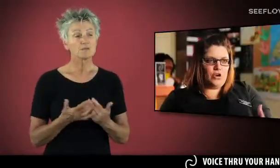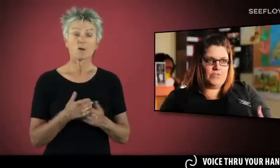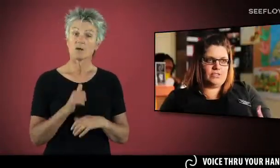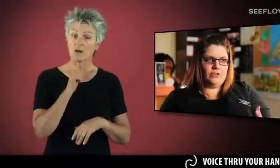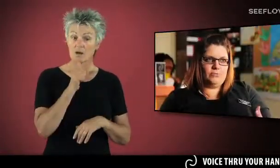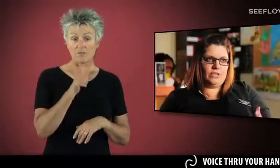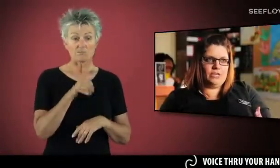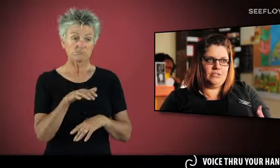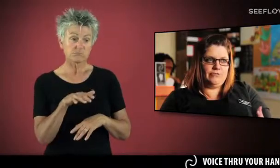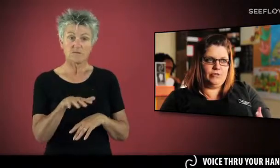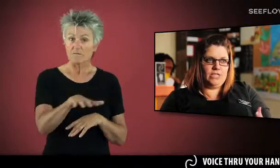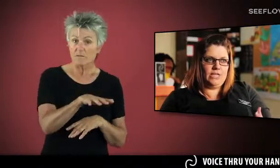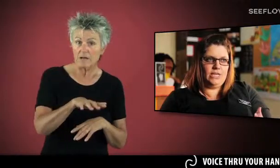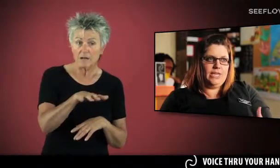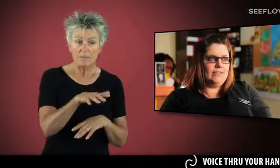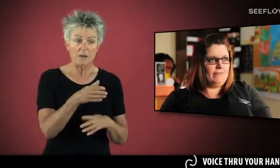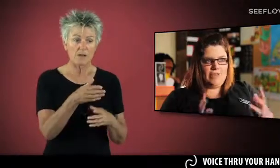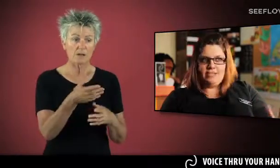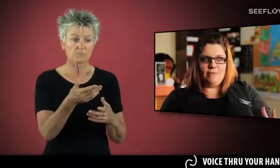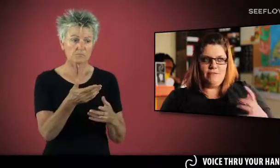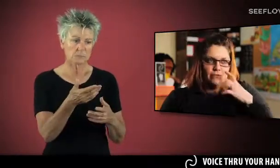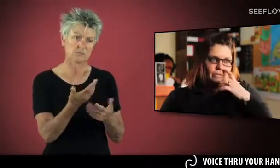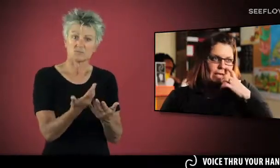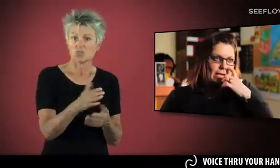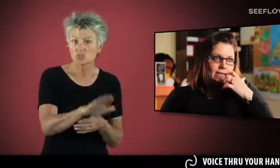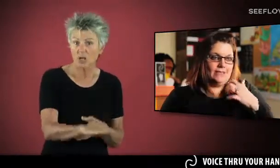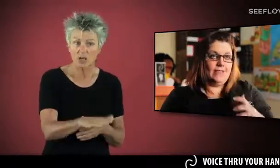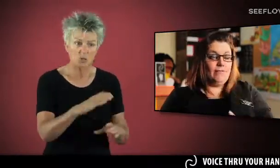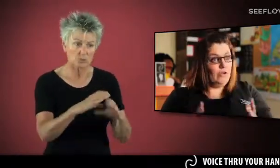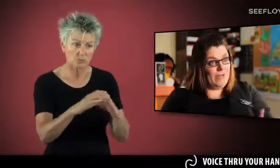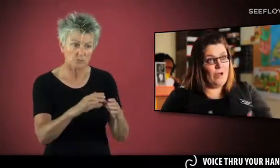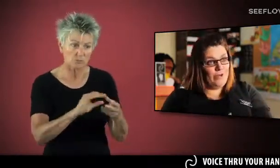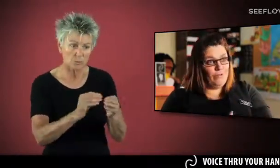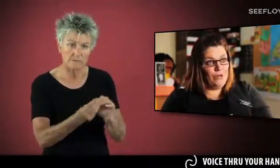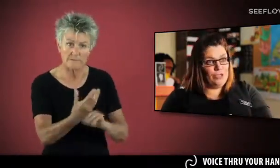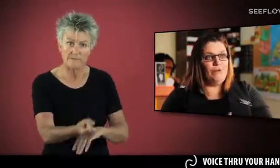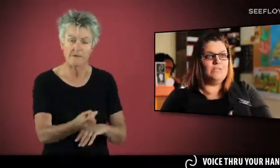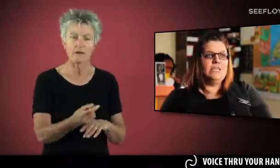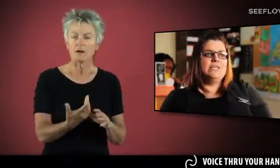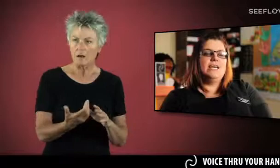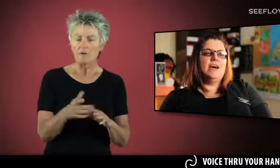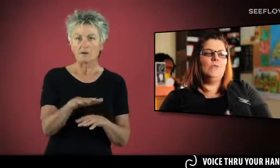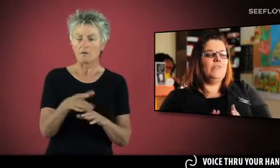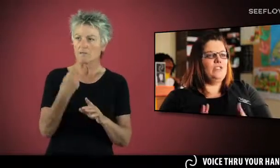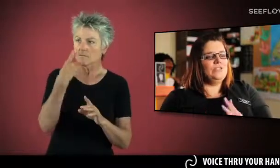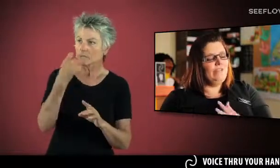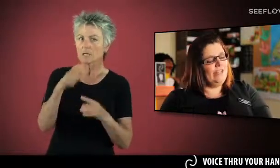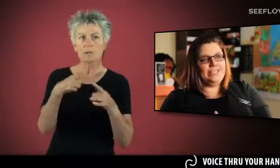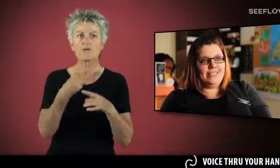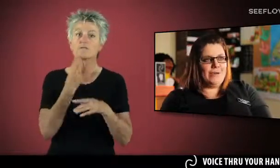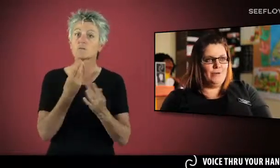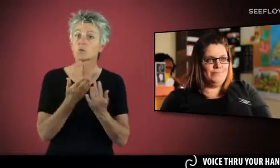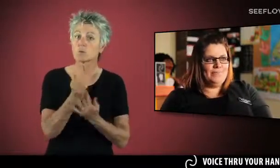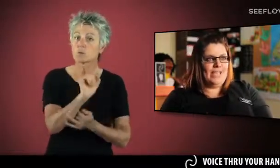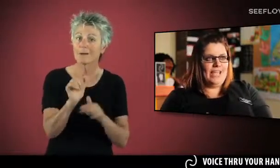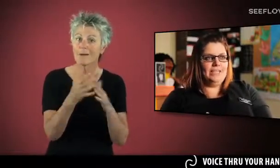got a child that's got a communication difficulty, they've found out about Voice Through Your Hands and they've heard about our wonderful workshops, what they do is they flick